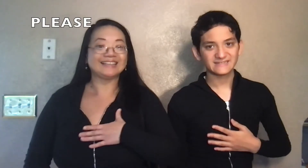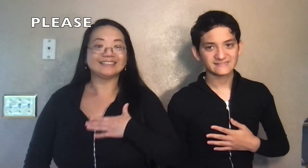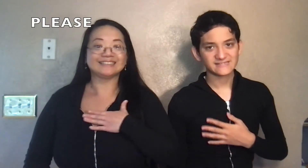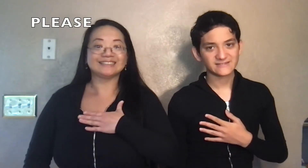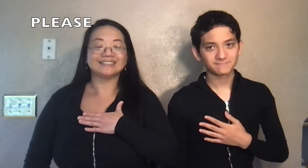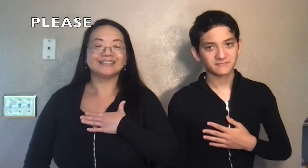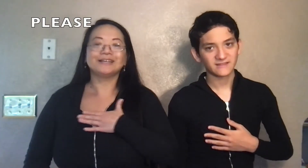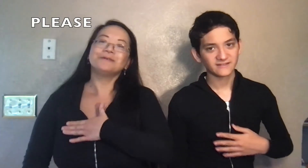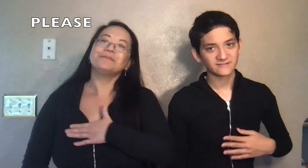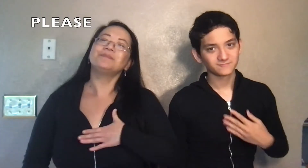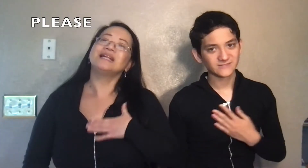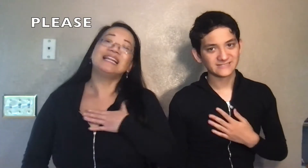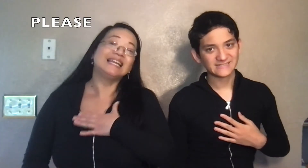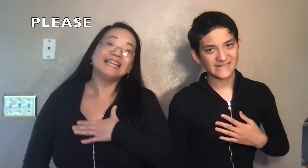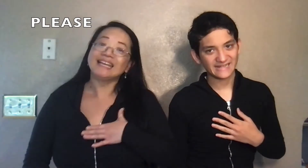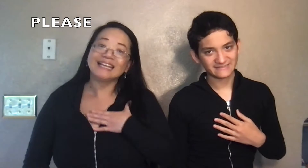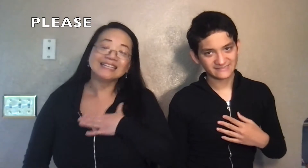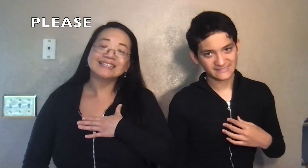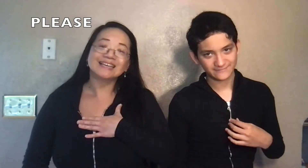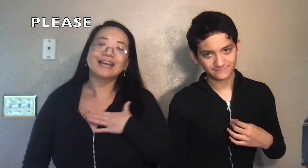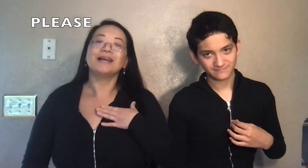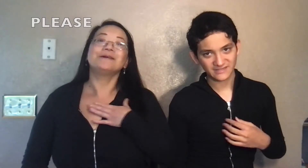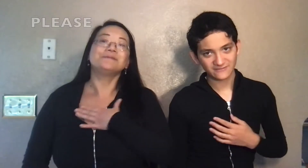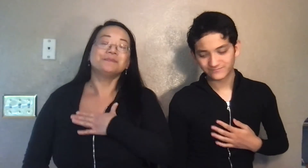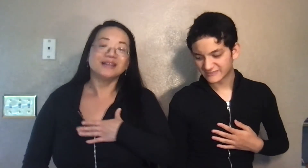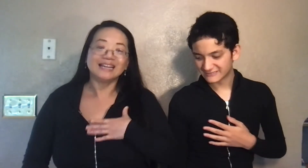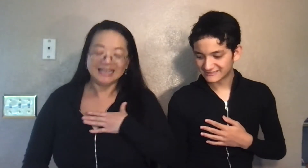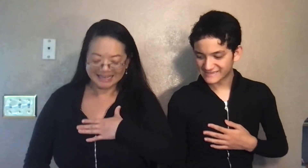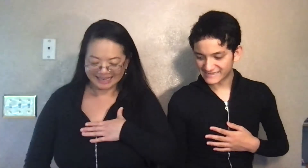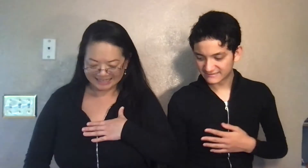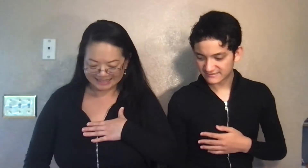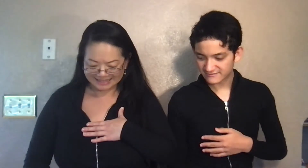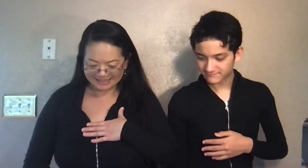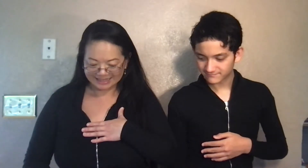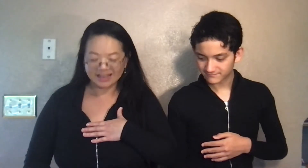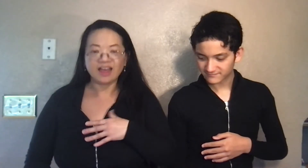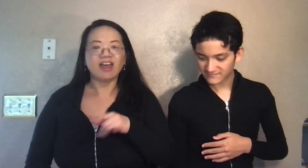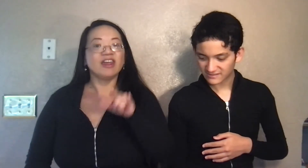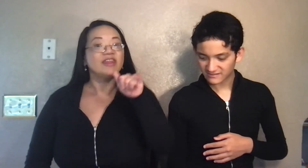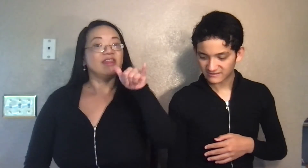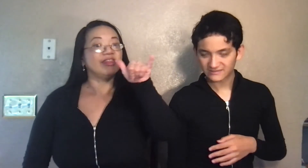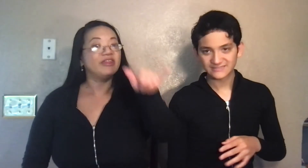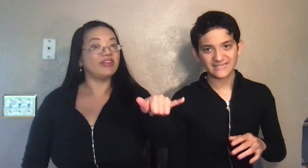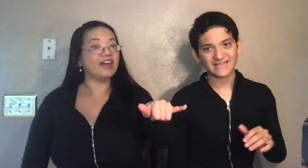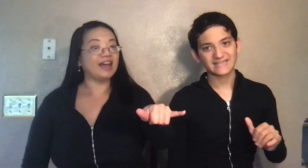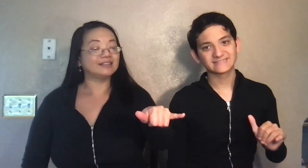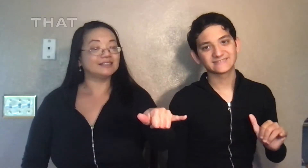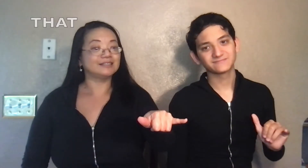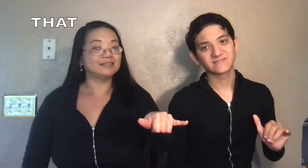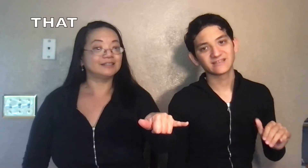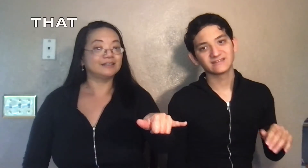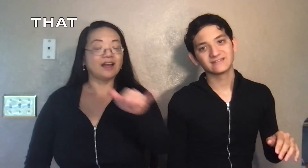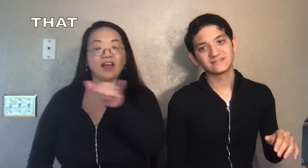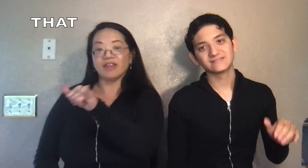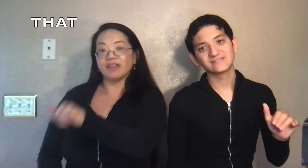Please. Please. Please. That.